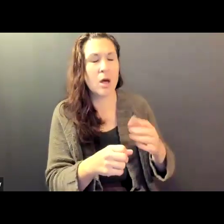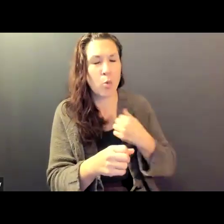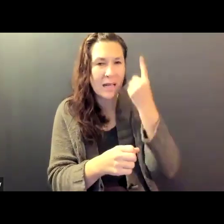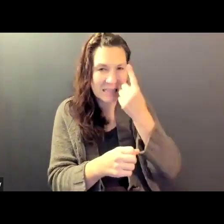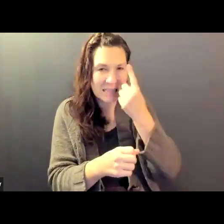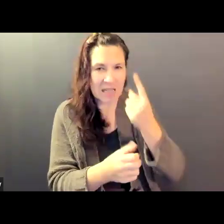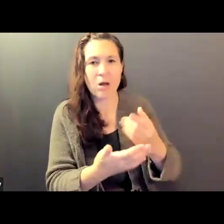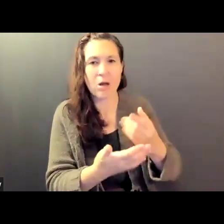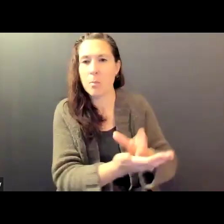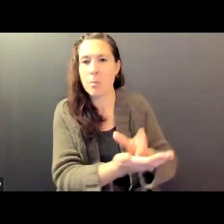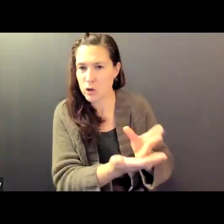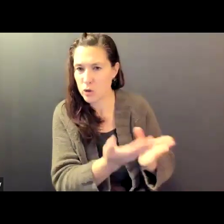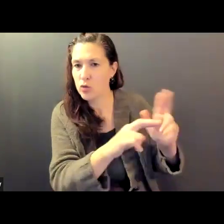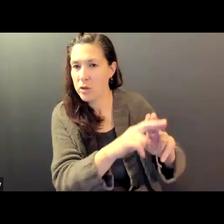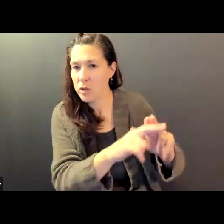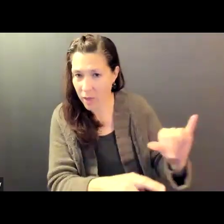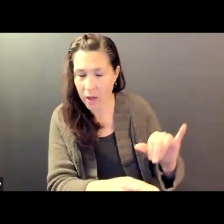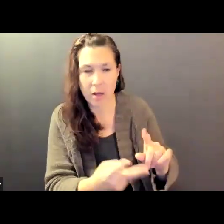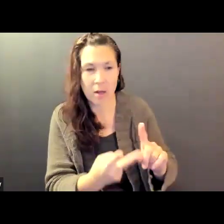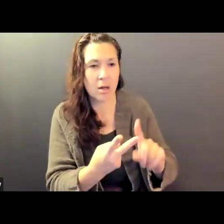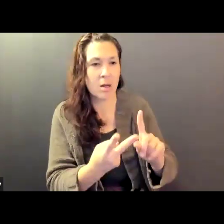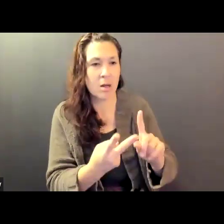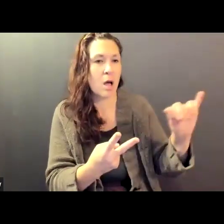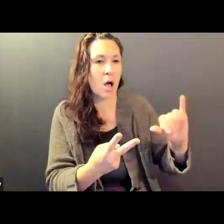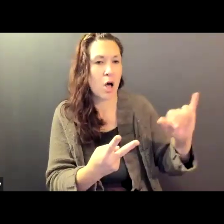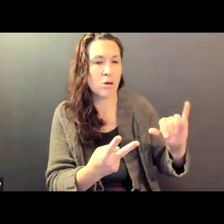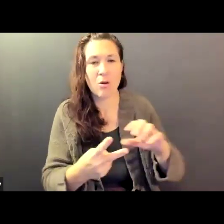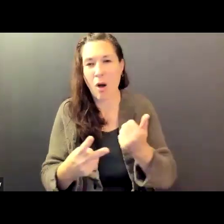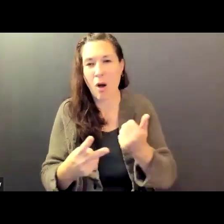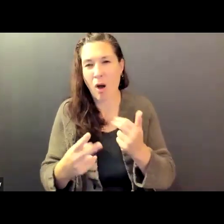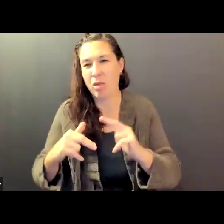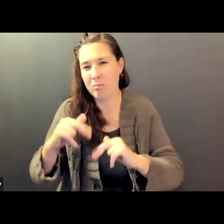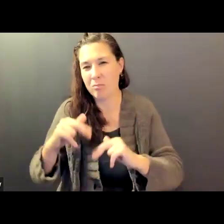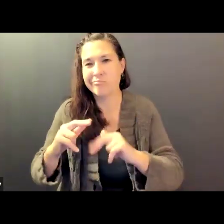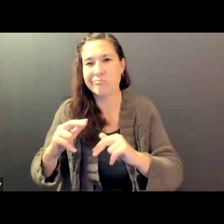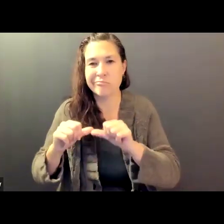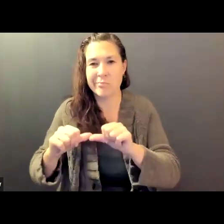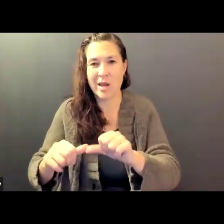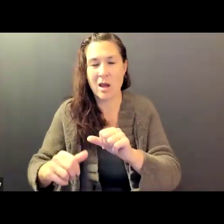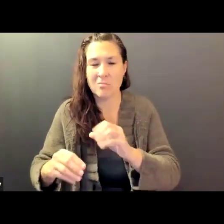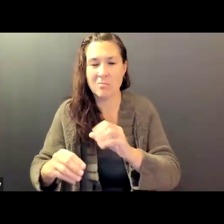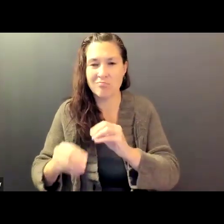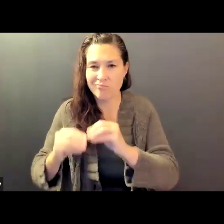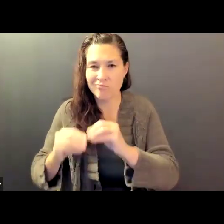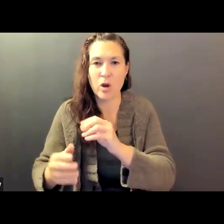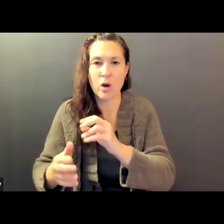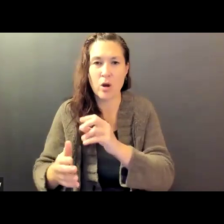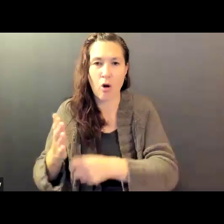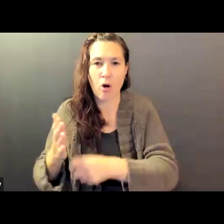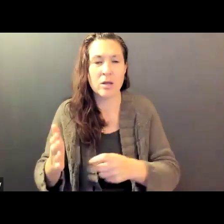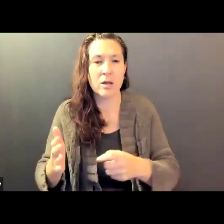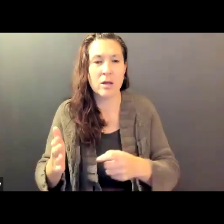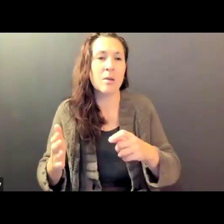city. And we are also, in addition to those maintenance costs, being able to invest in really significant ways in key